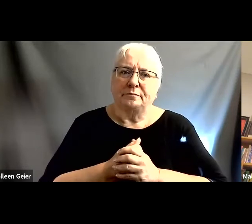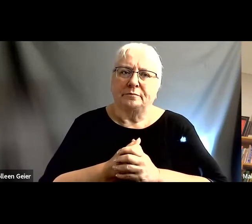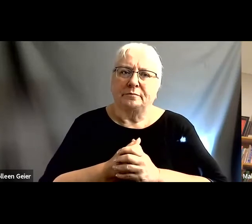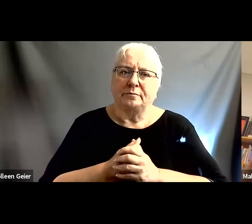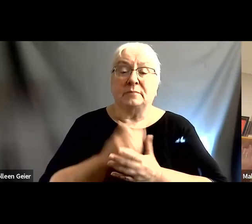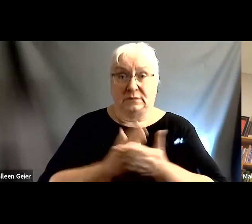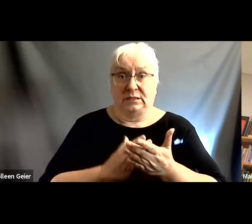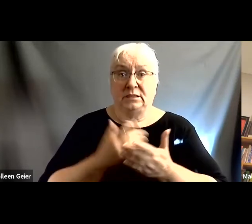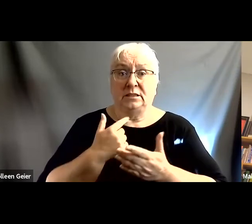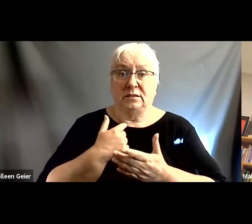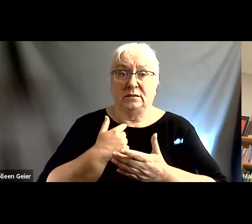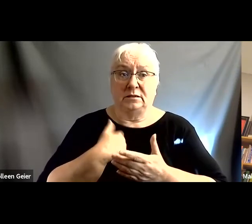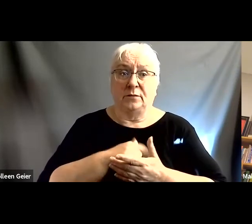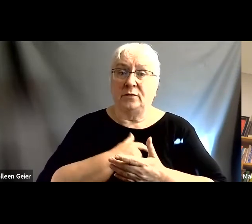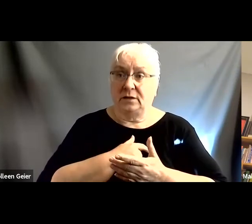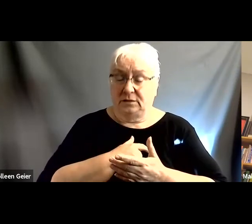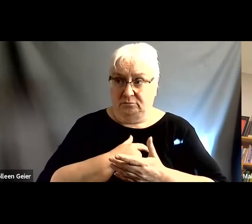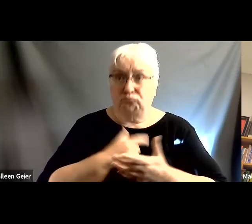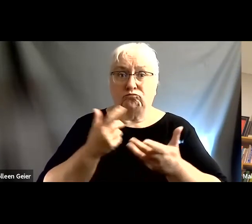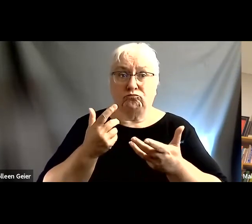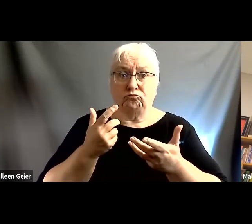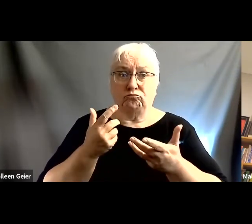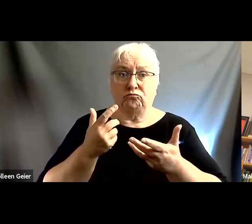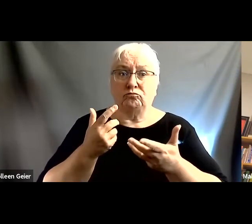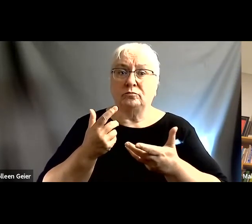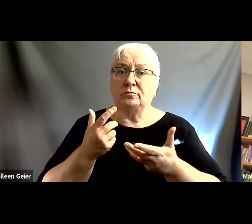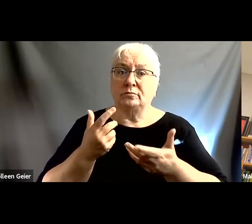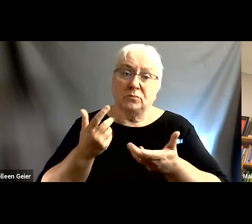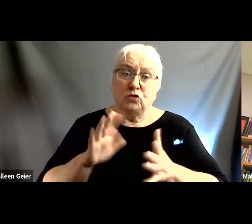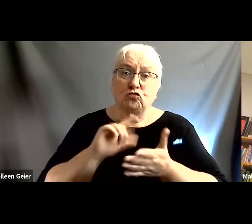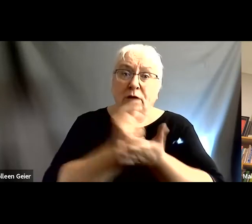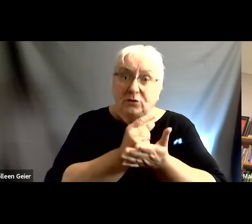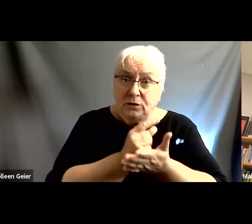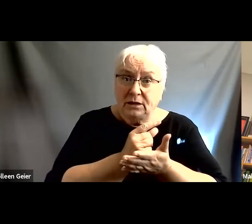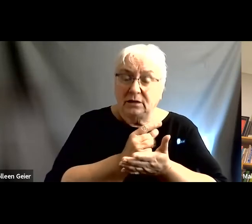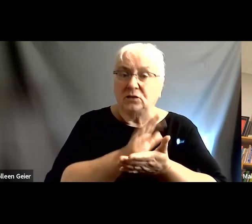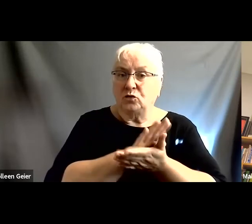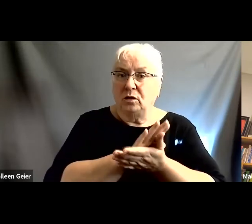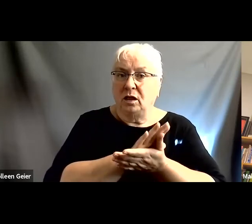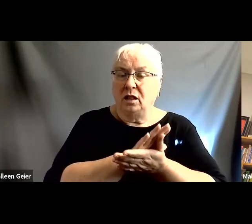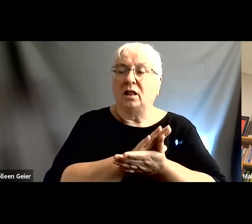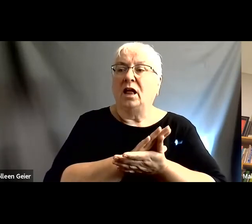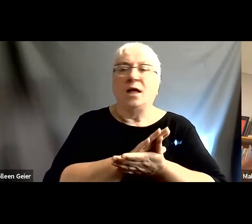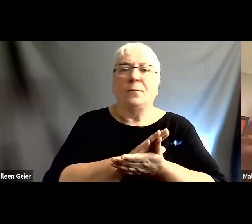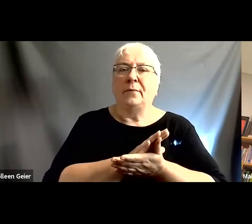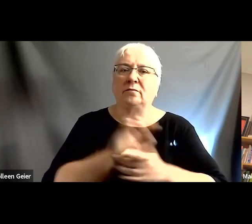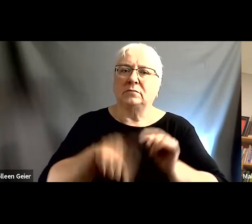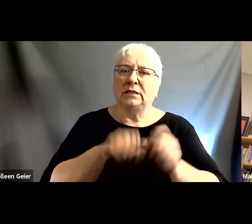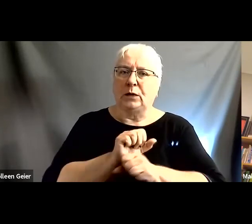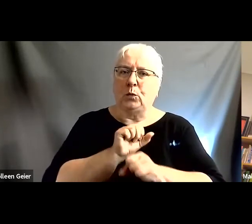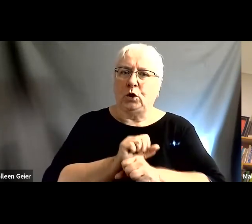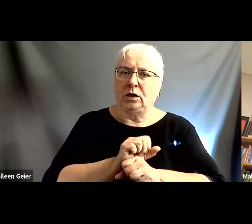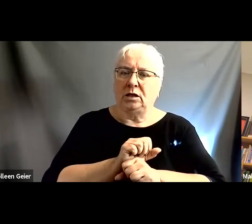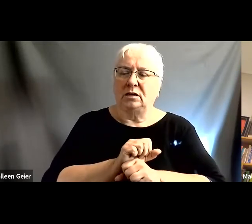up to a graduation, but nobody is willing to give us a job, because the minute they realize or they see that we are from